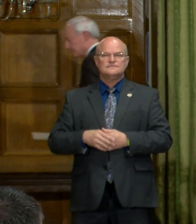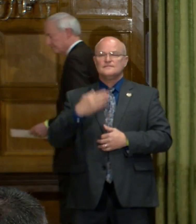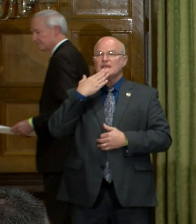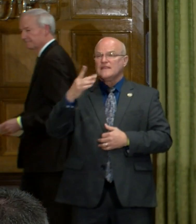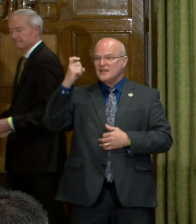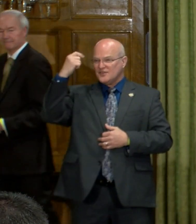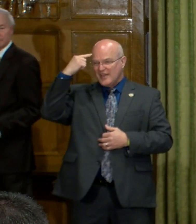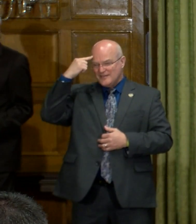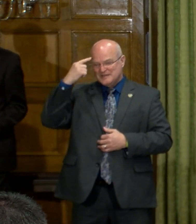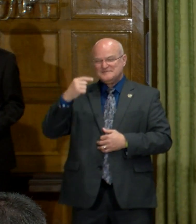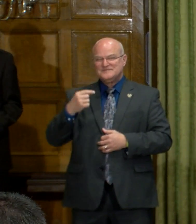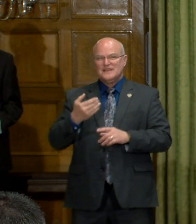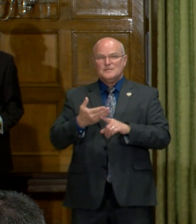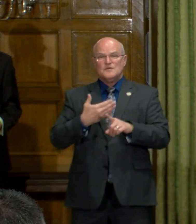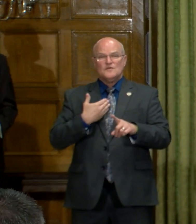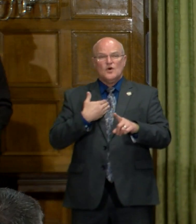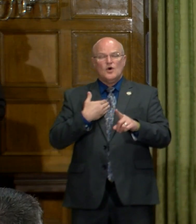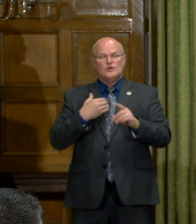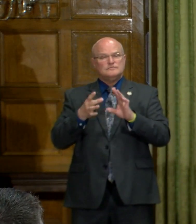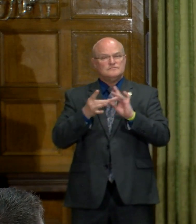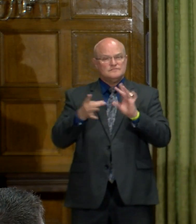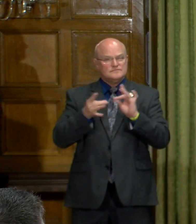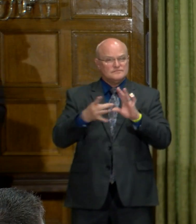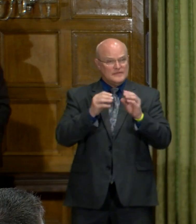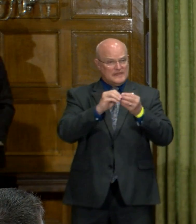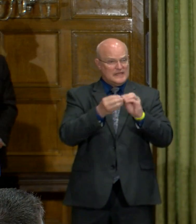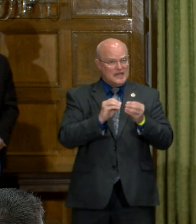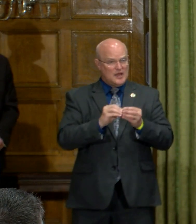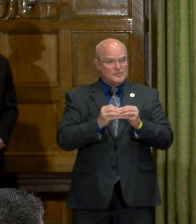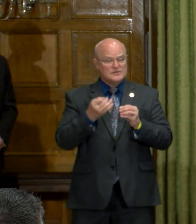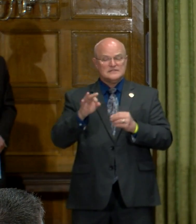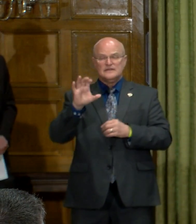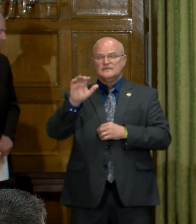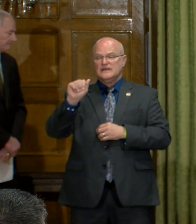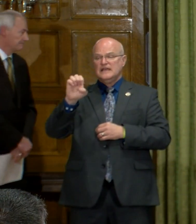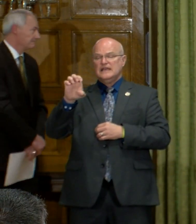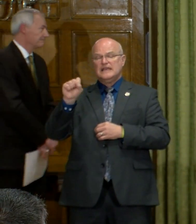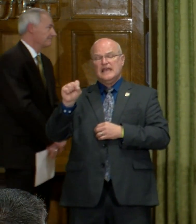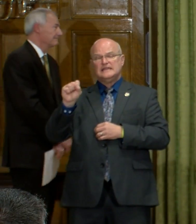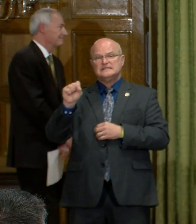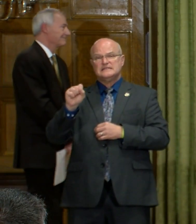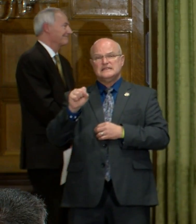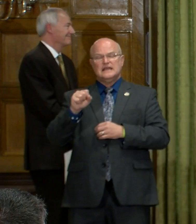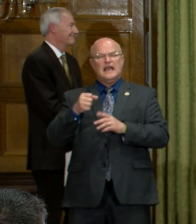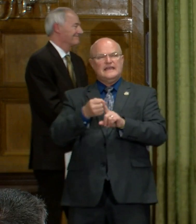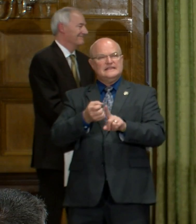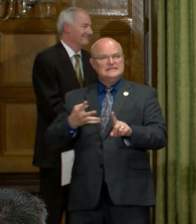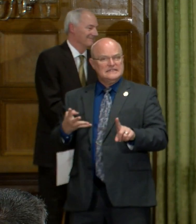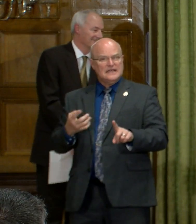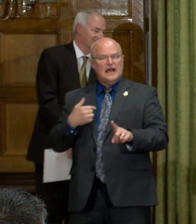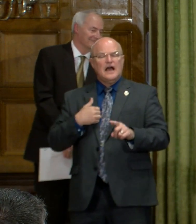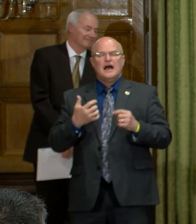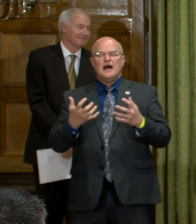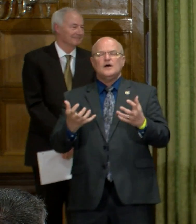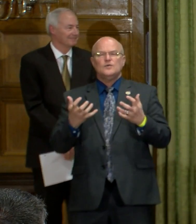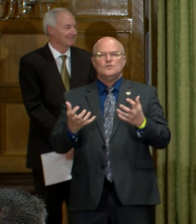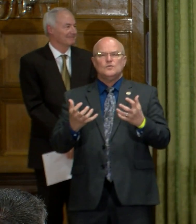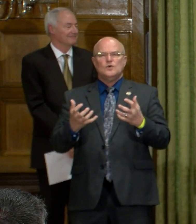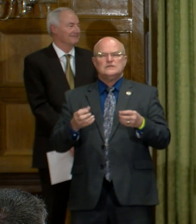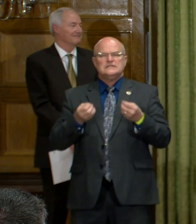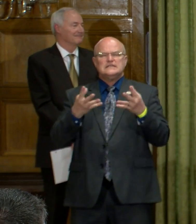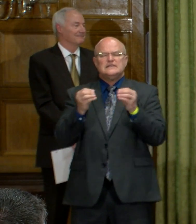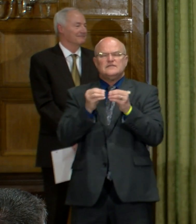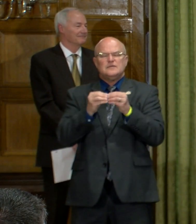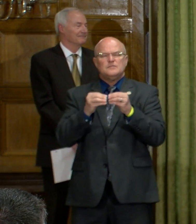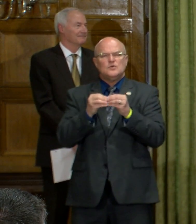Thank you, Governor. Before we go over the numbers of cases and the detail on those, I'd just like to give